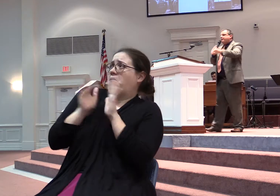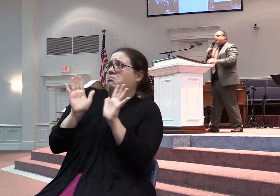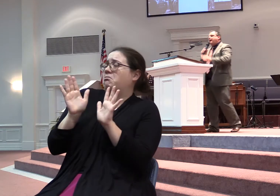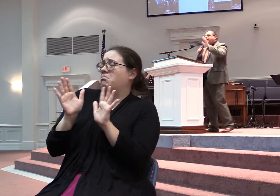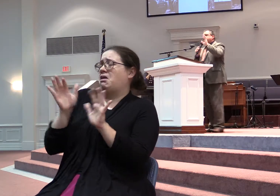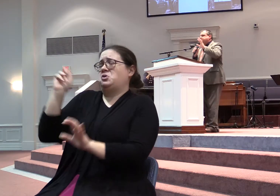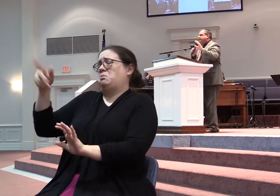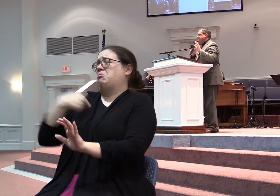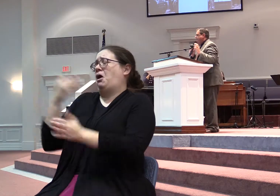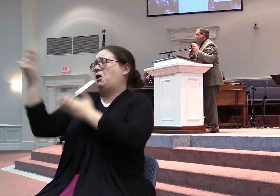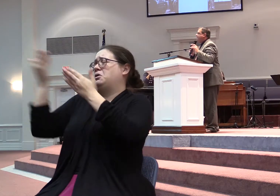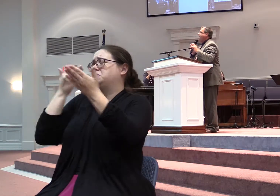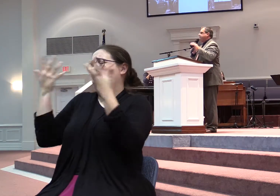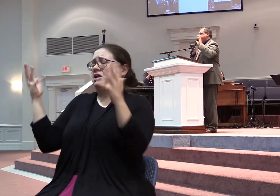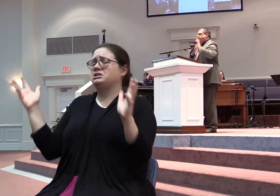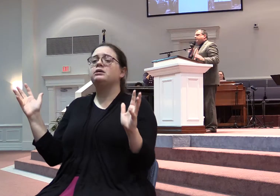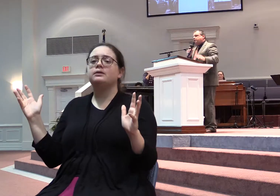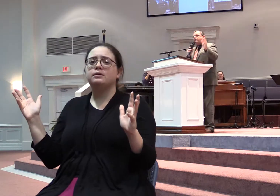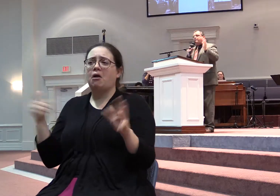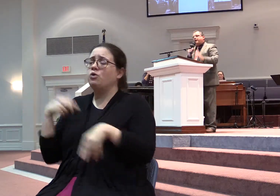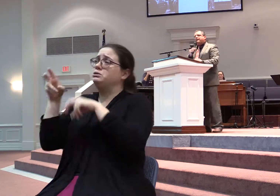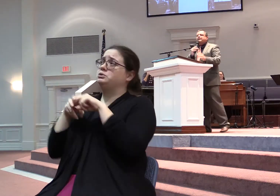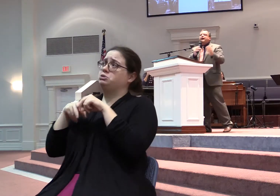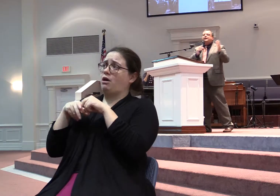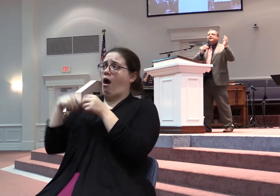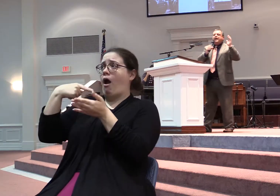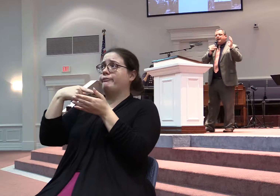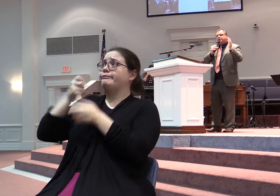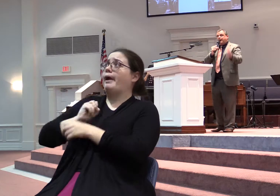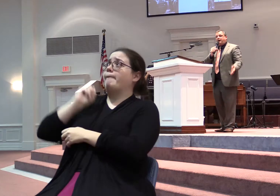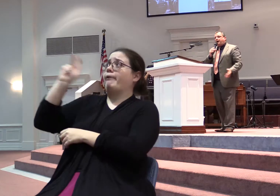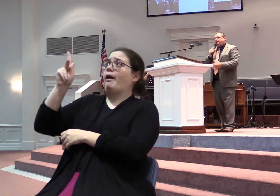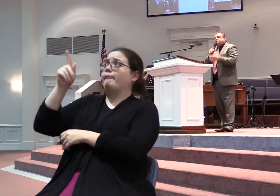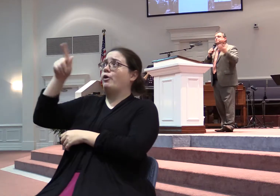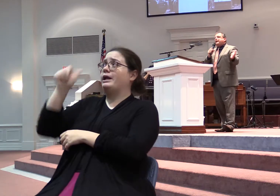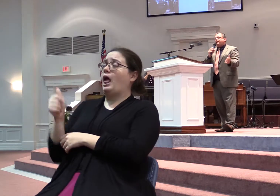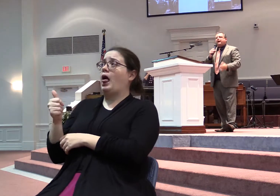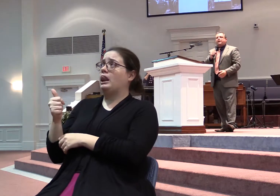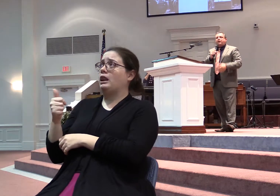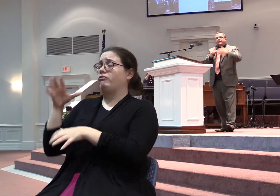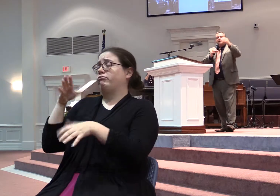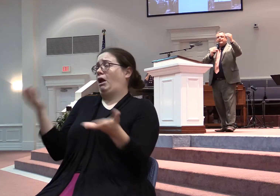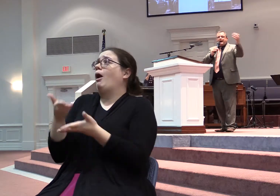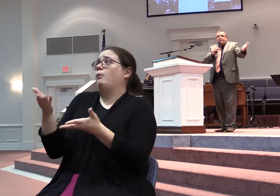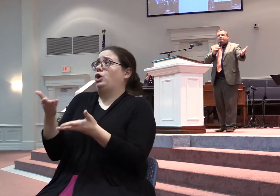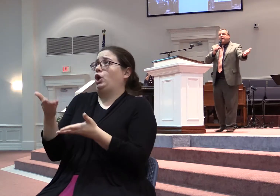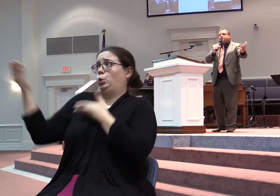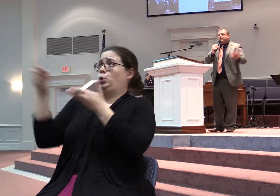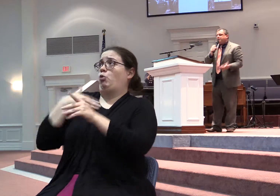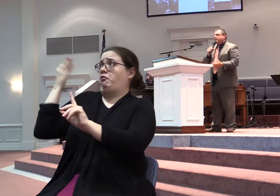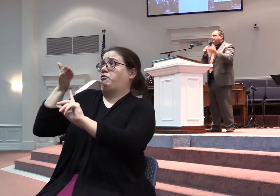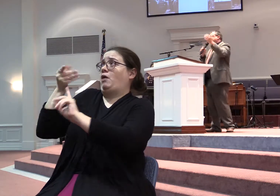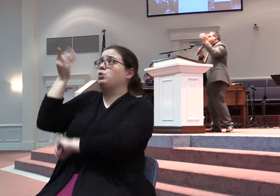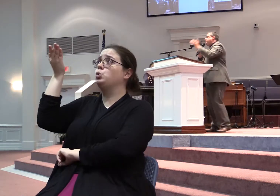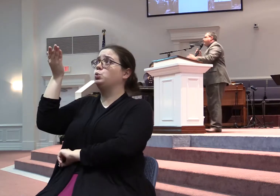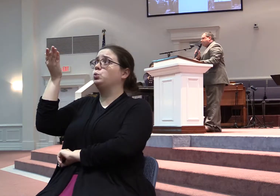It's okay, God. I'll just be a saint. I'll just sit on the pew. I'll pay my tithes, and I'll just be here. I'll be faithful to